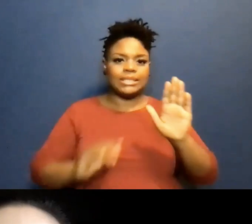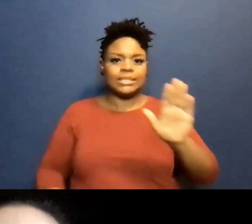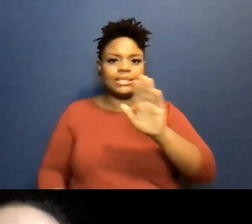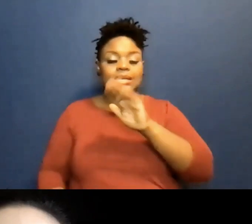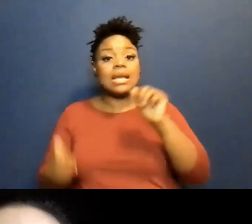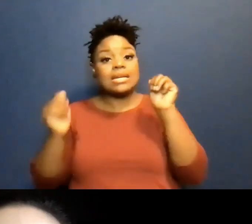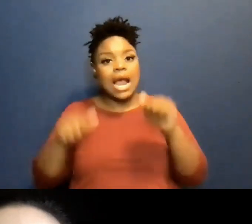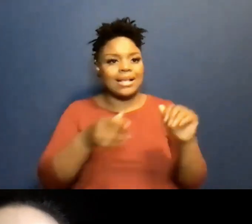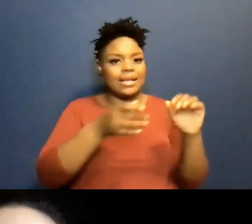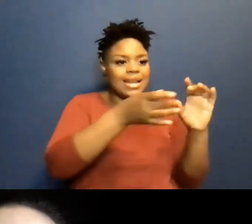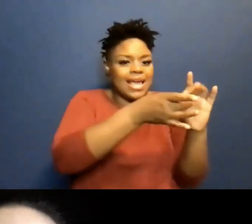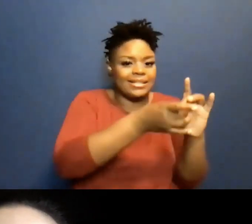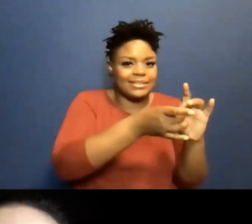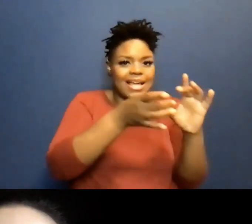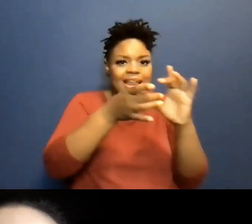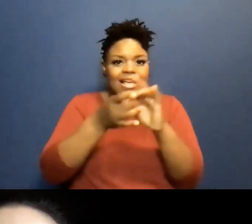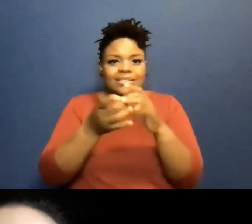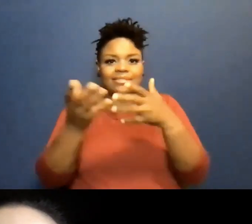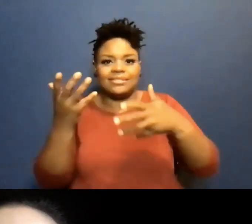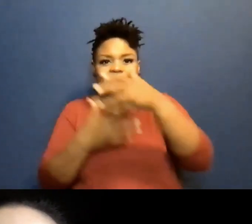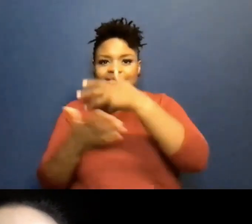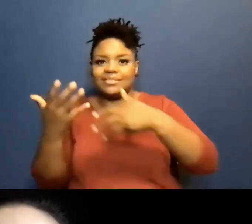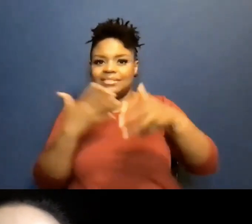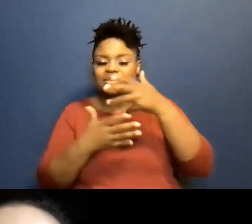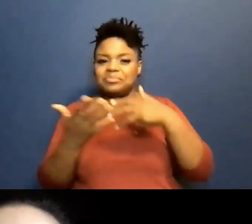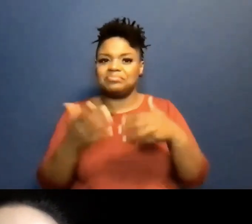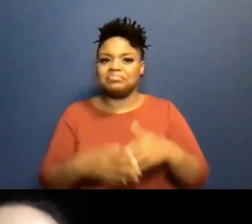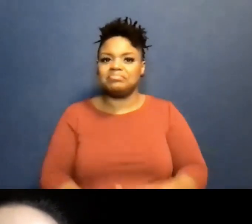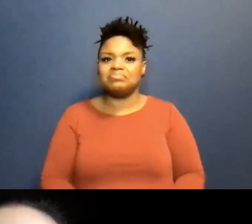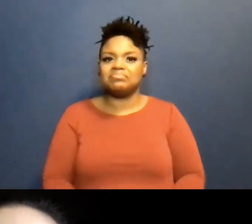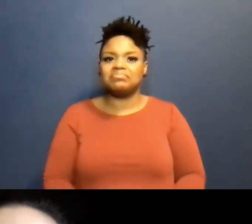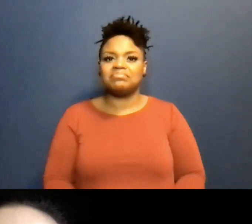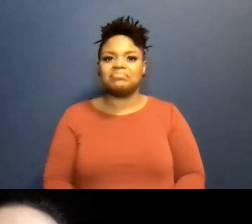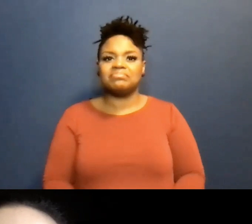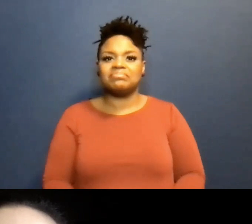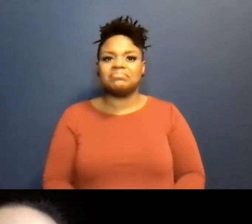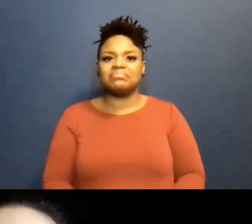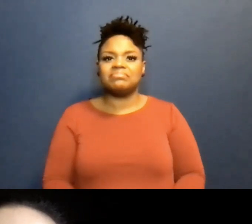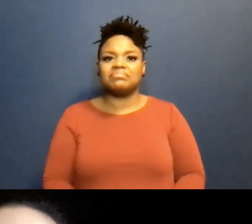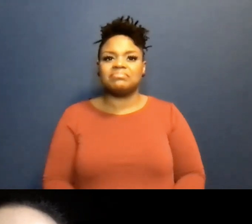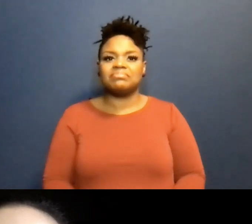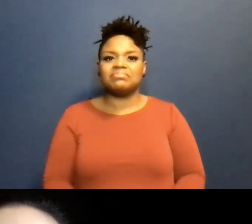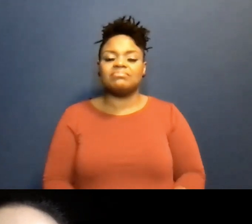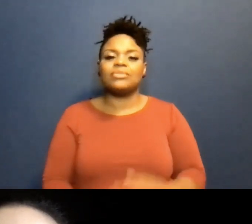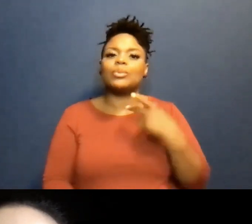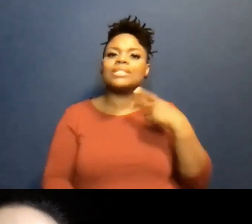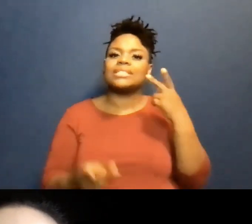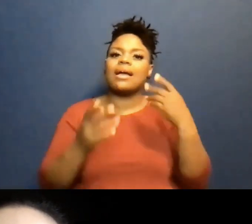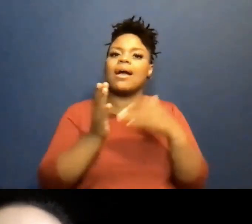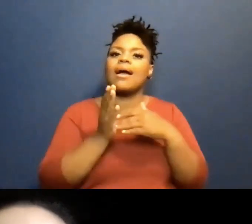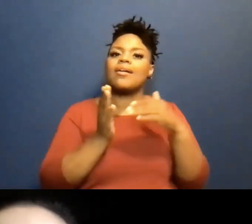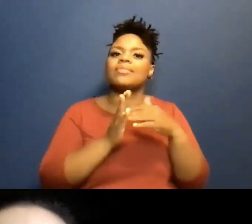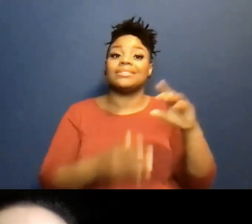there, they're much more available to mainstream. We see disabled people oftentimes as either